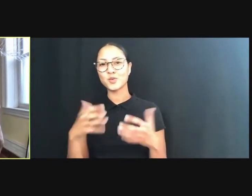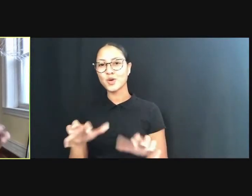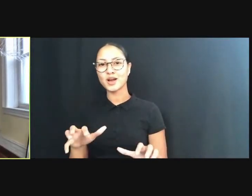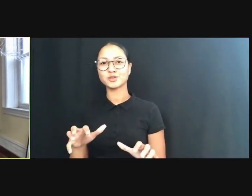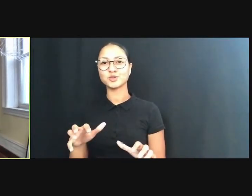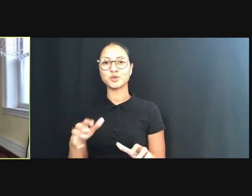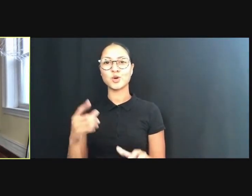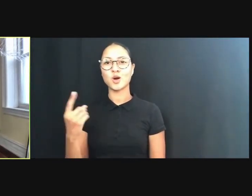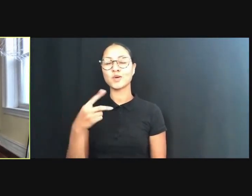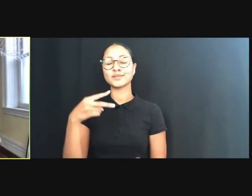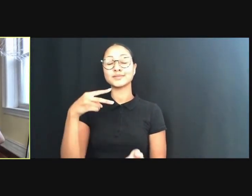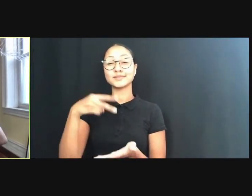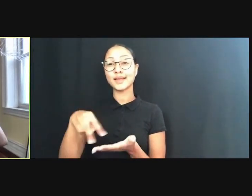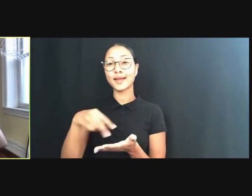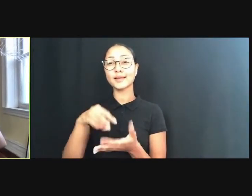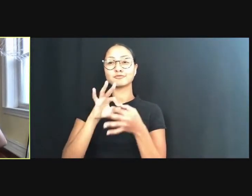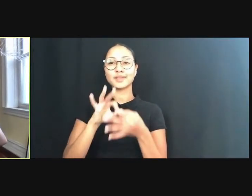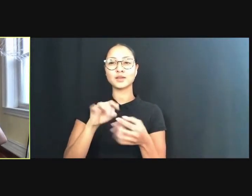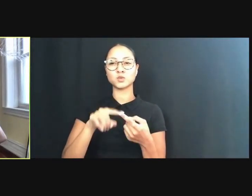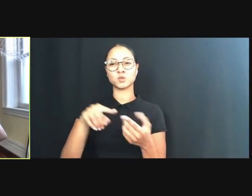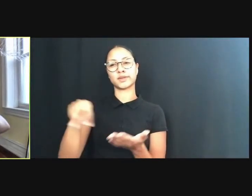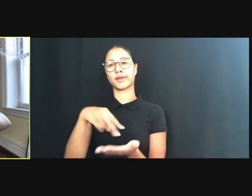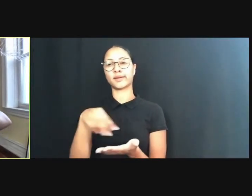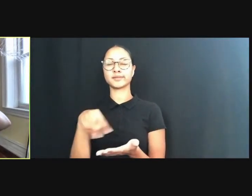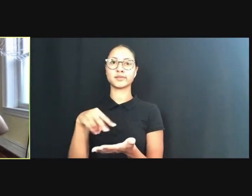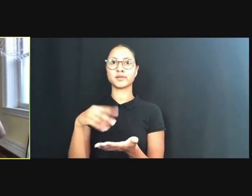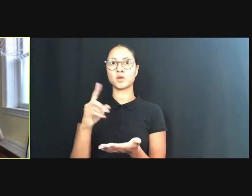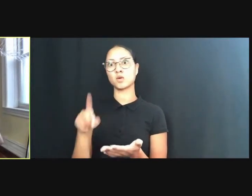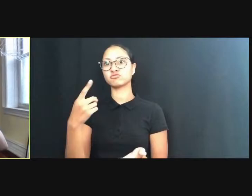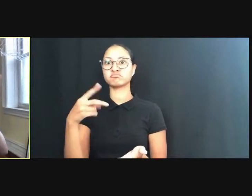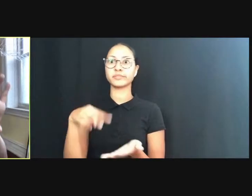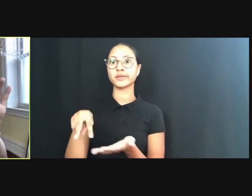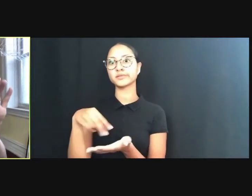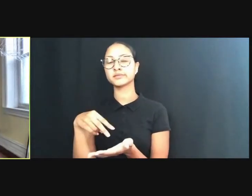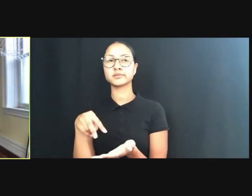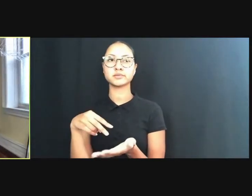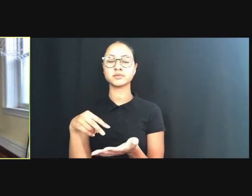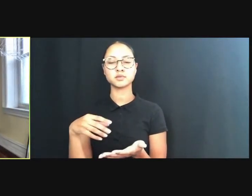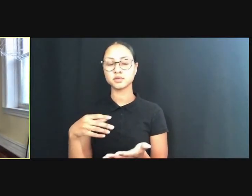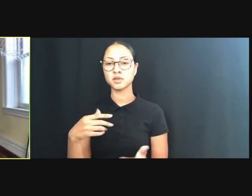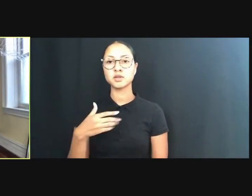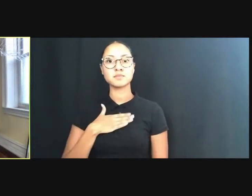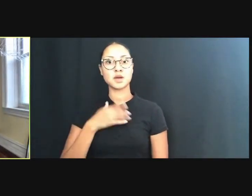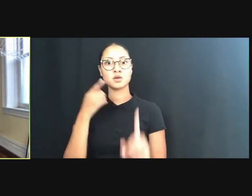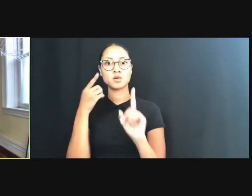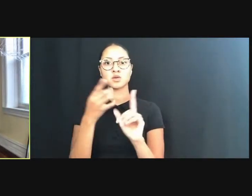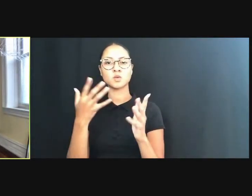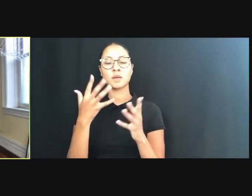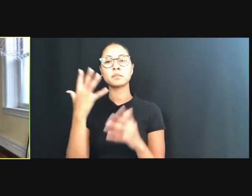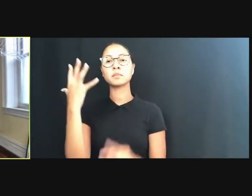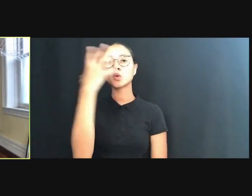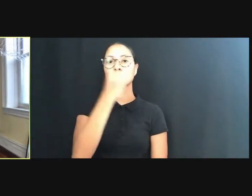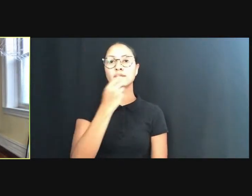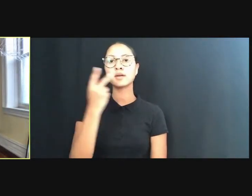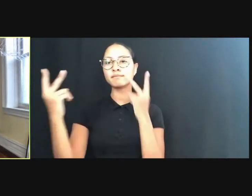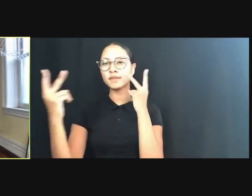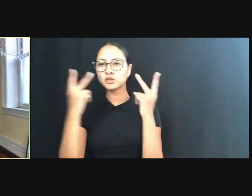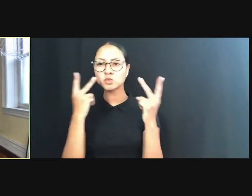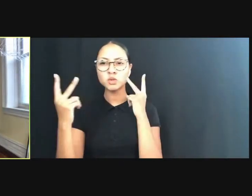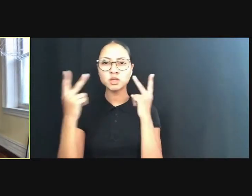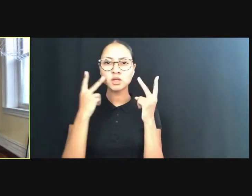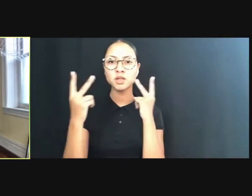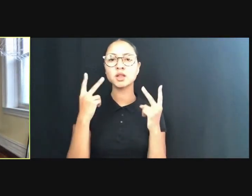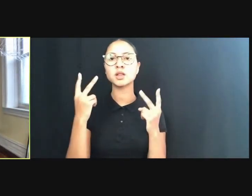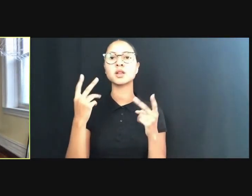dance about dance, then like stunning, like visual aesthetics, but like, I wanted to dance with people that were